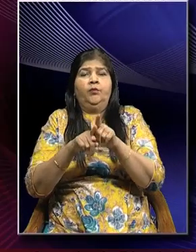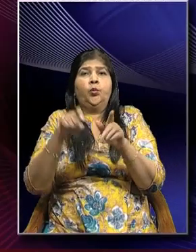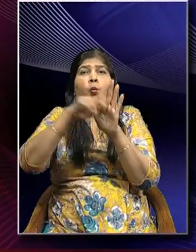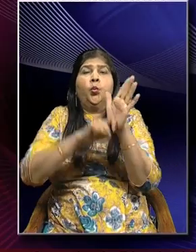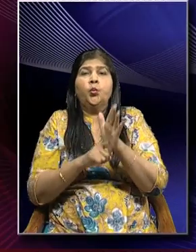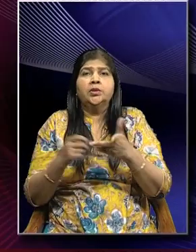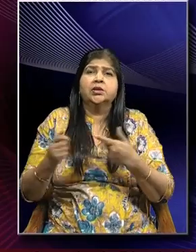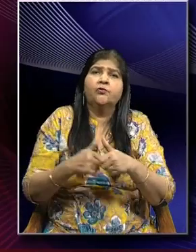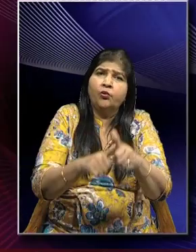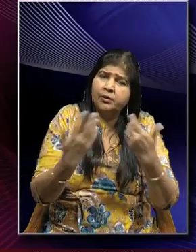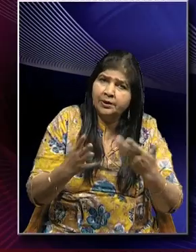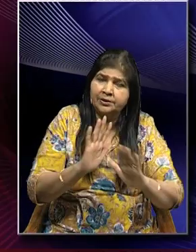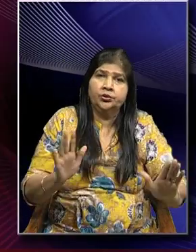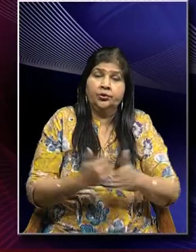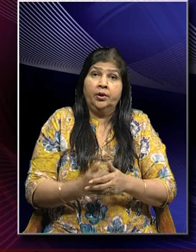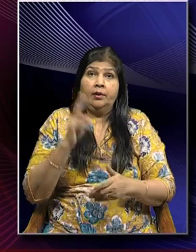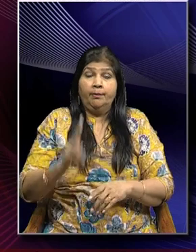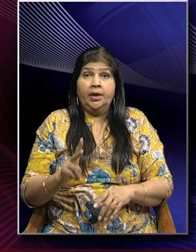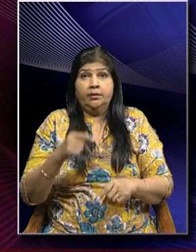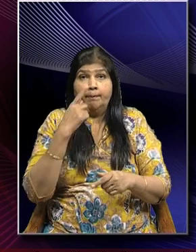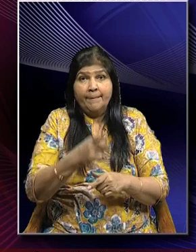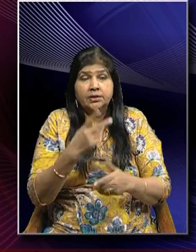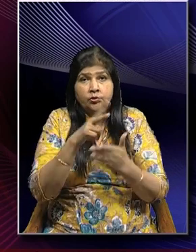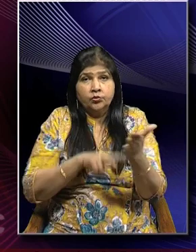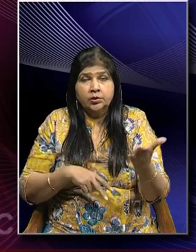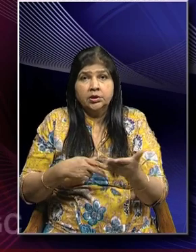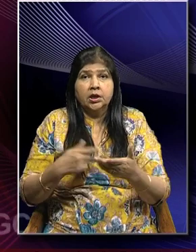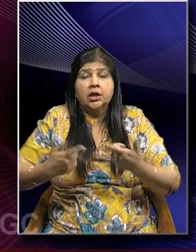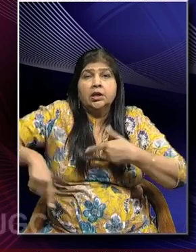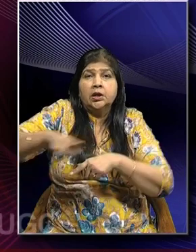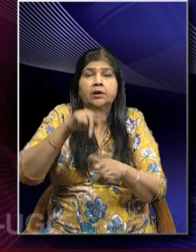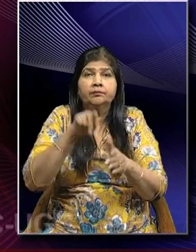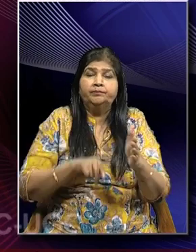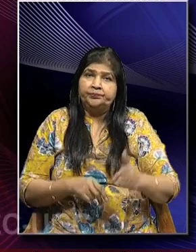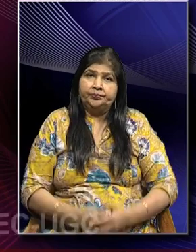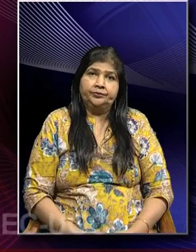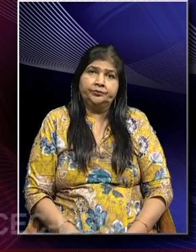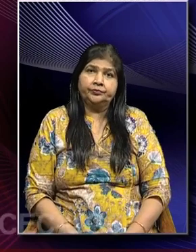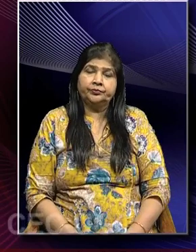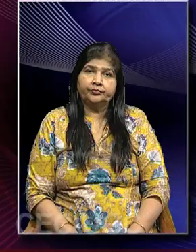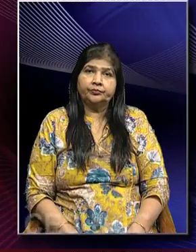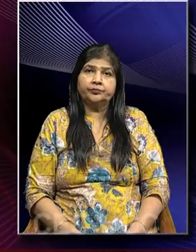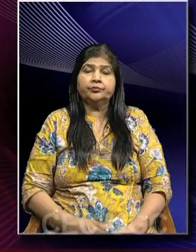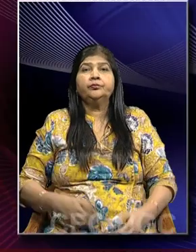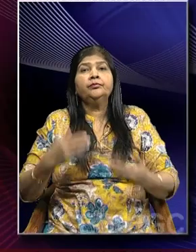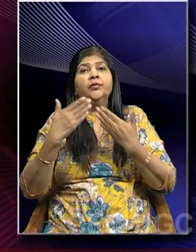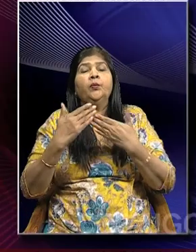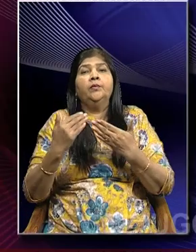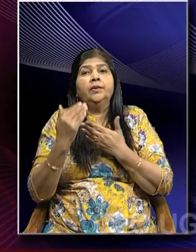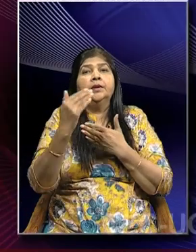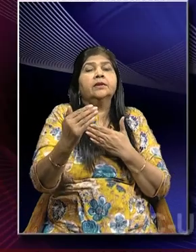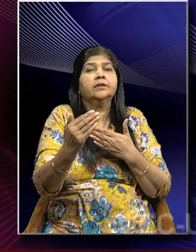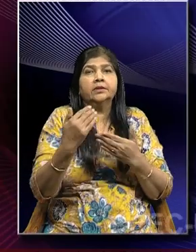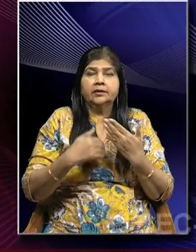and regulations, or you can say for the sake of conducting the secretarial audit. Now, when we extend